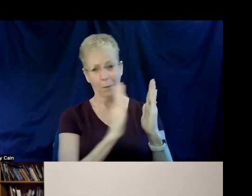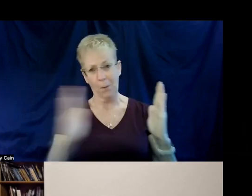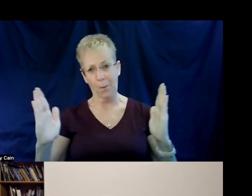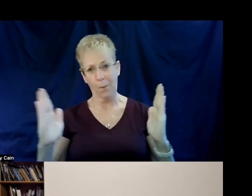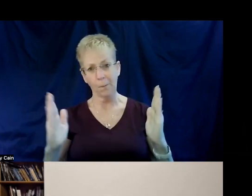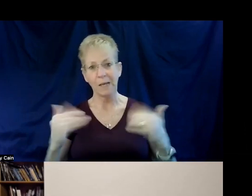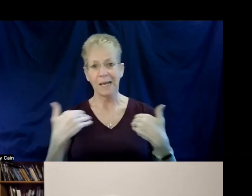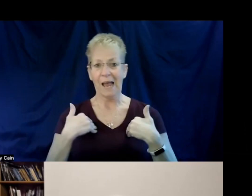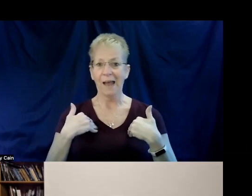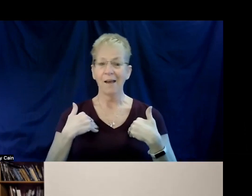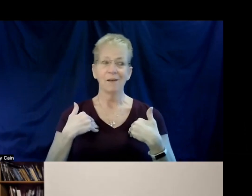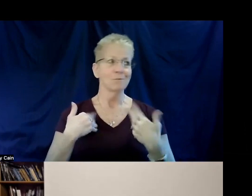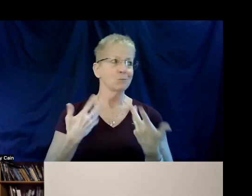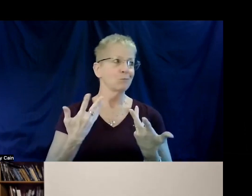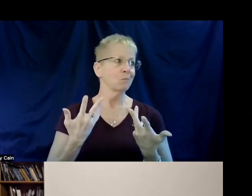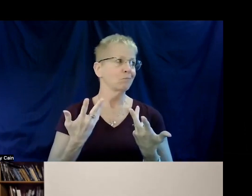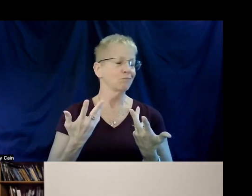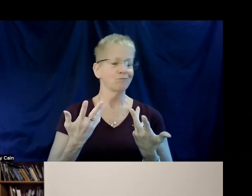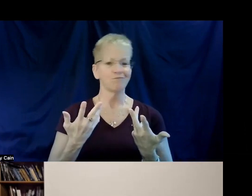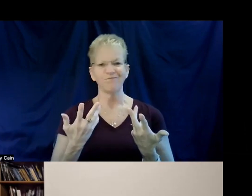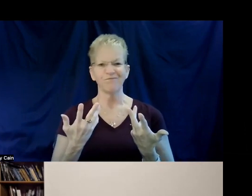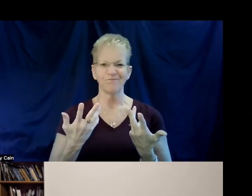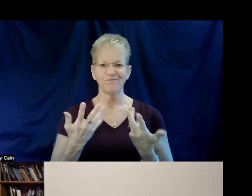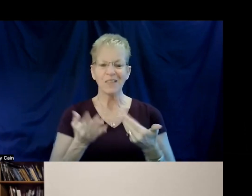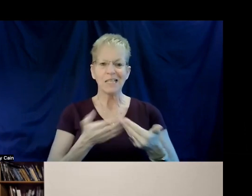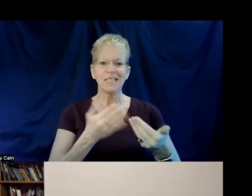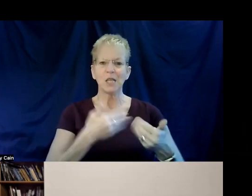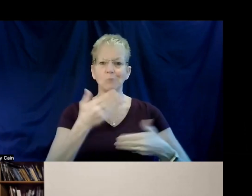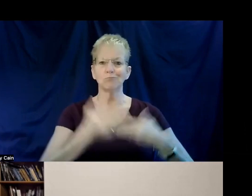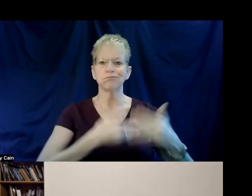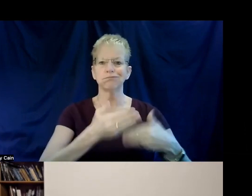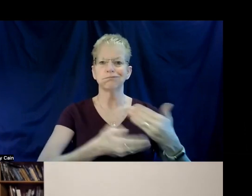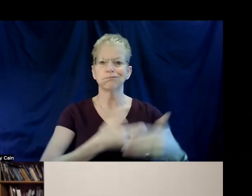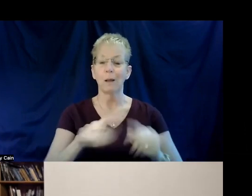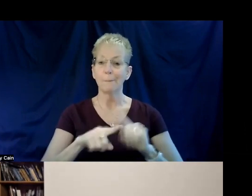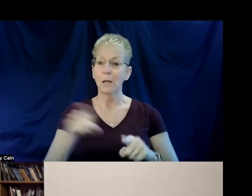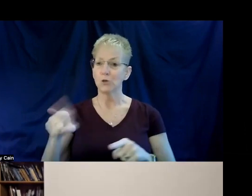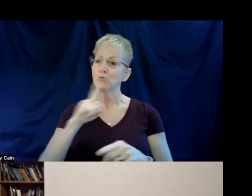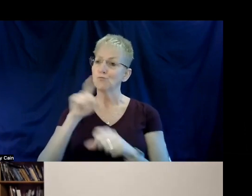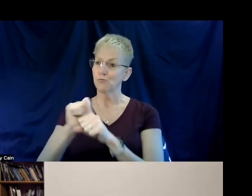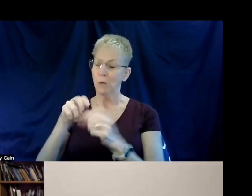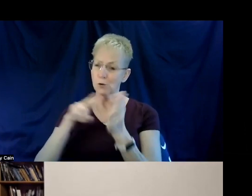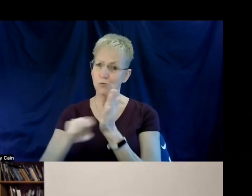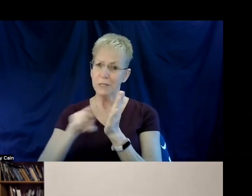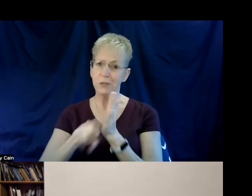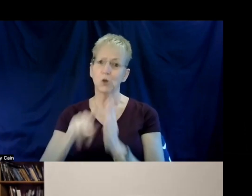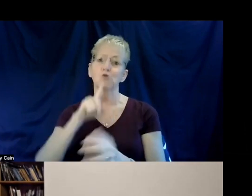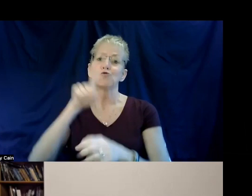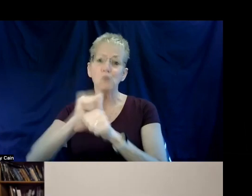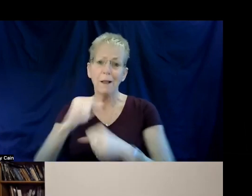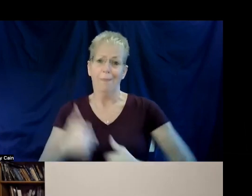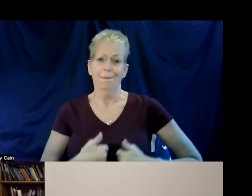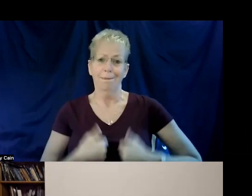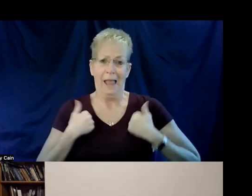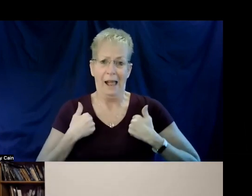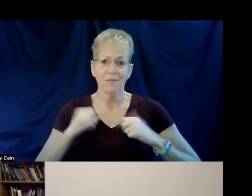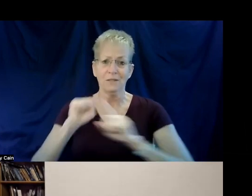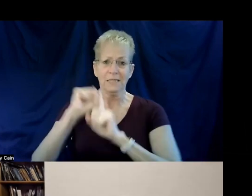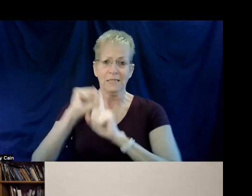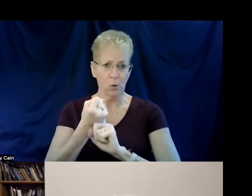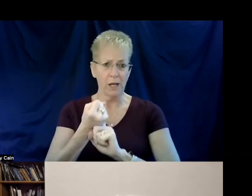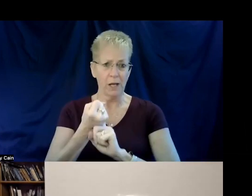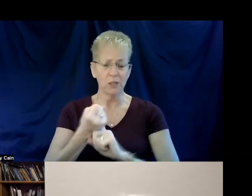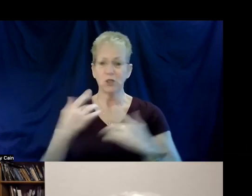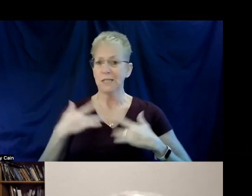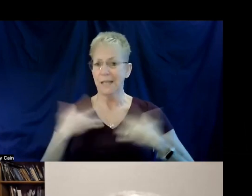of it easily becoming formulaic. But because you research all these real life situations and